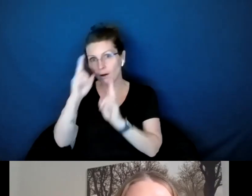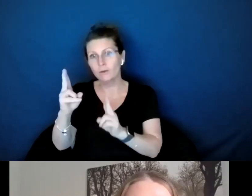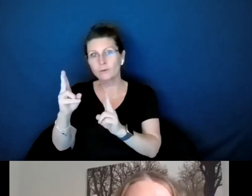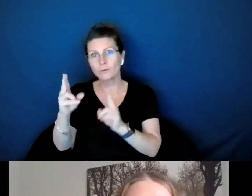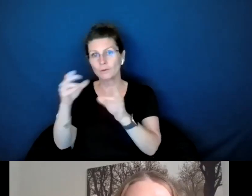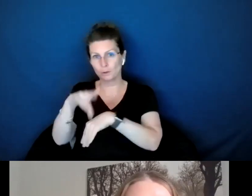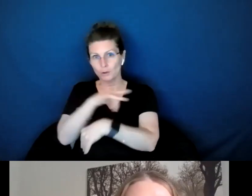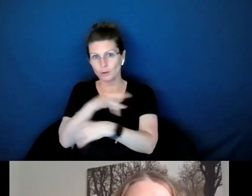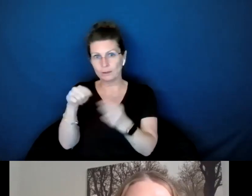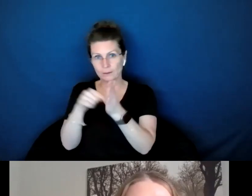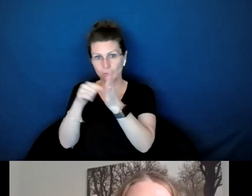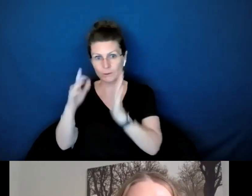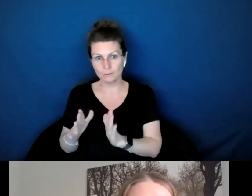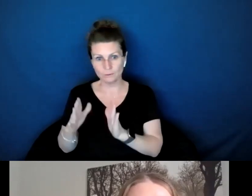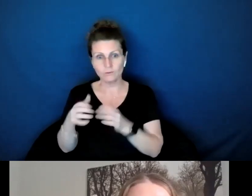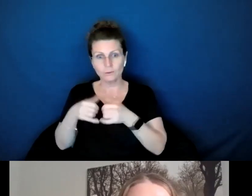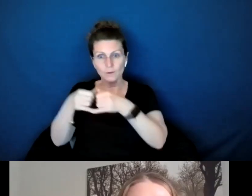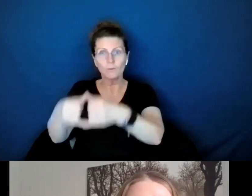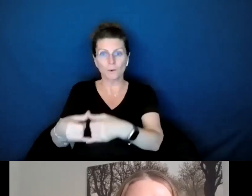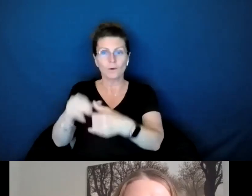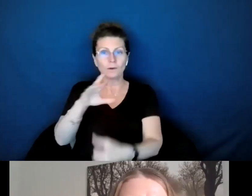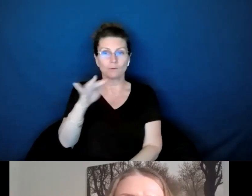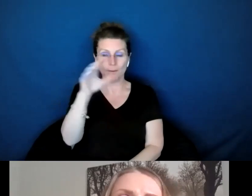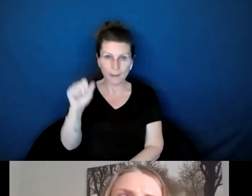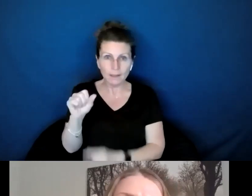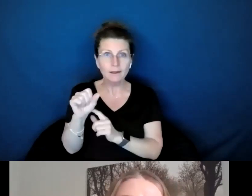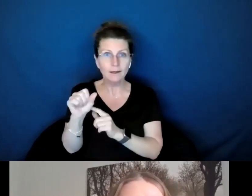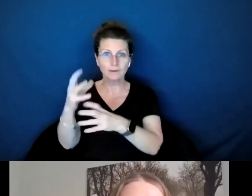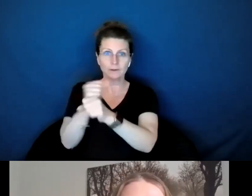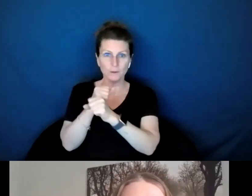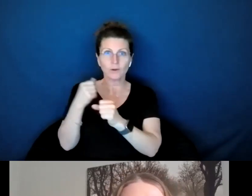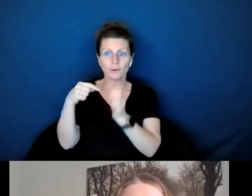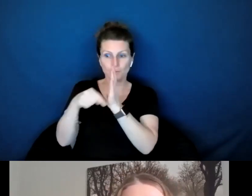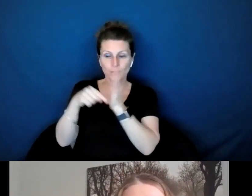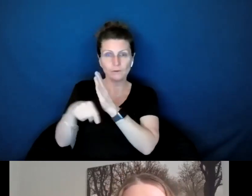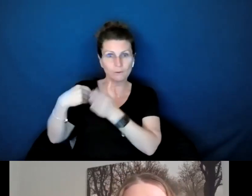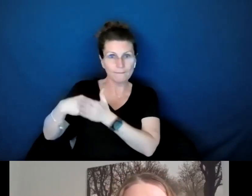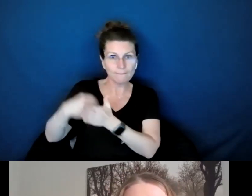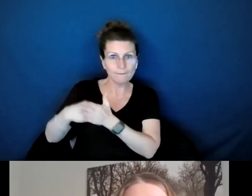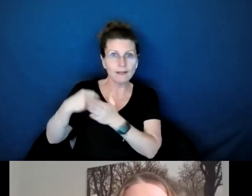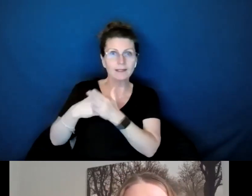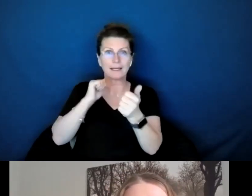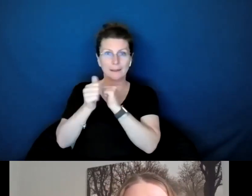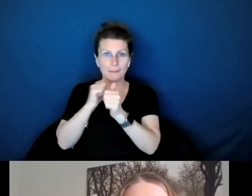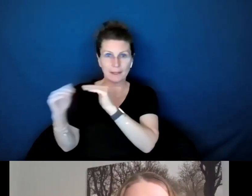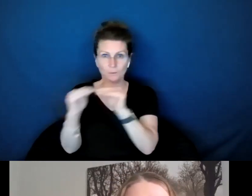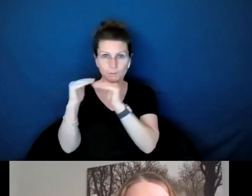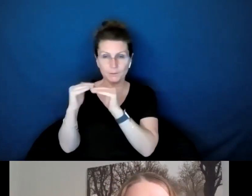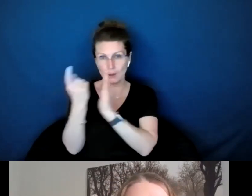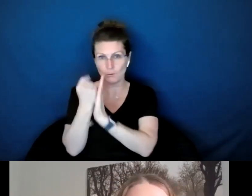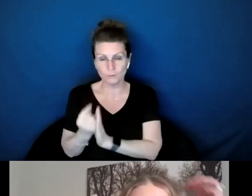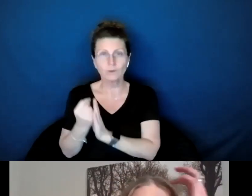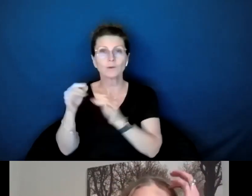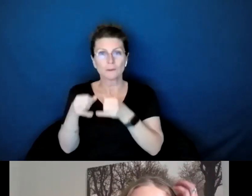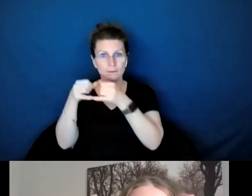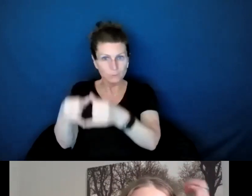Award. Rebecca has secured significant research funding in competitive peer-reviewed grants. Her mentorship impact